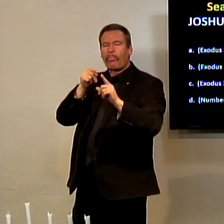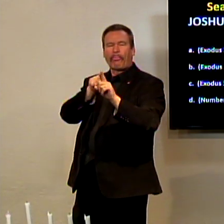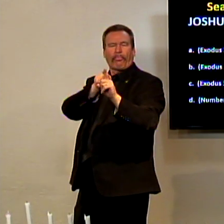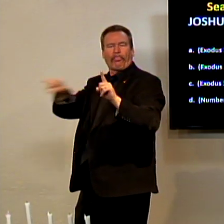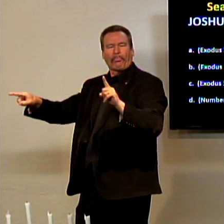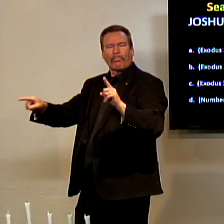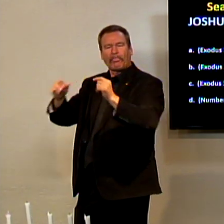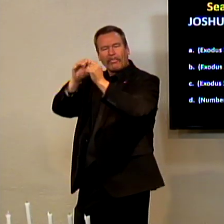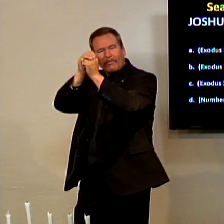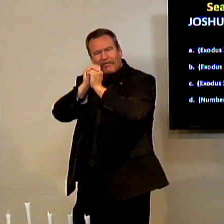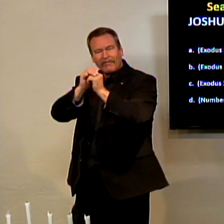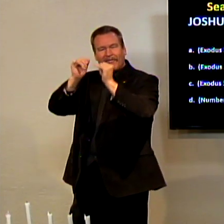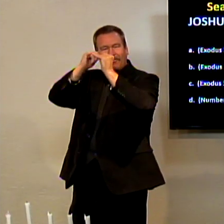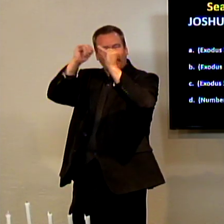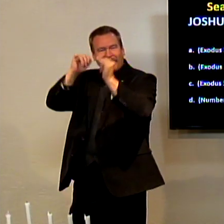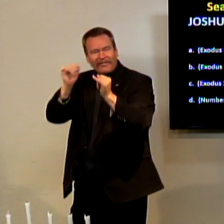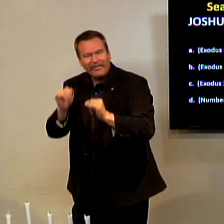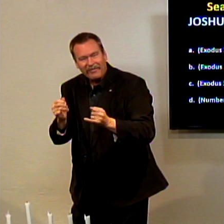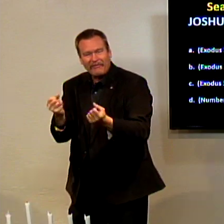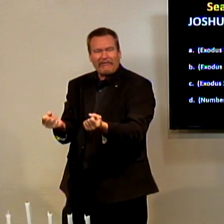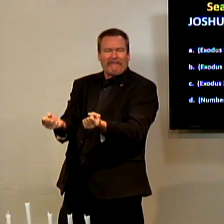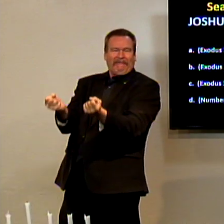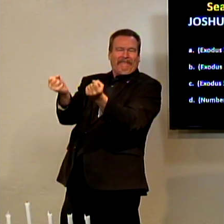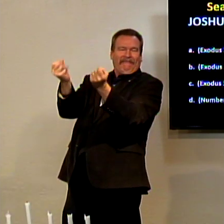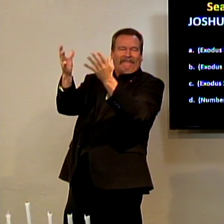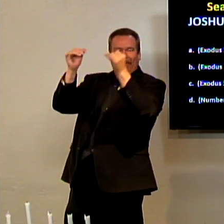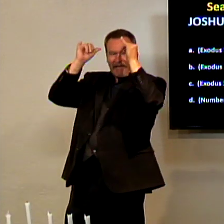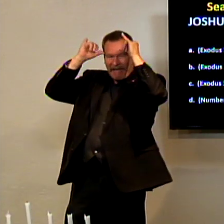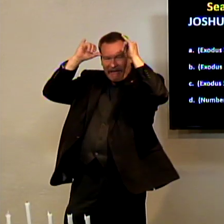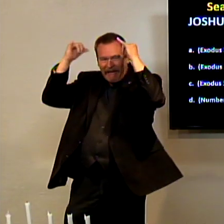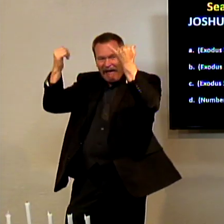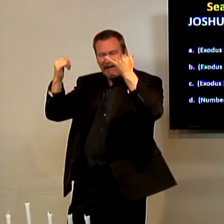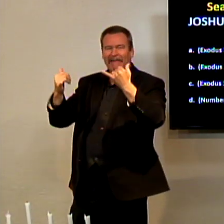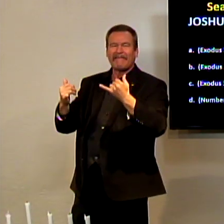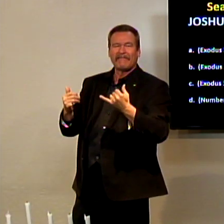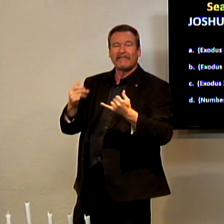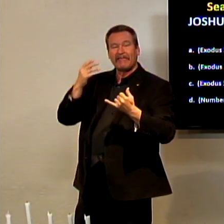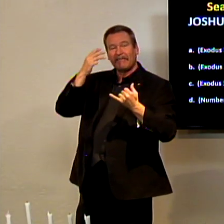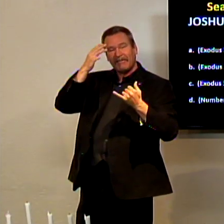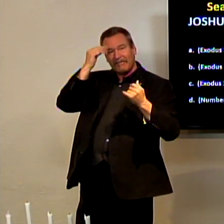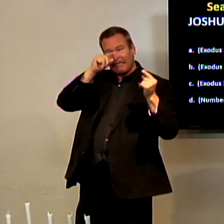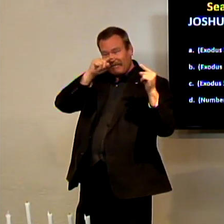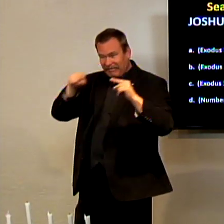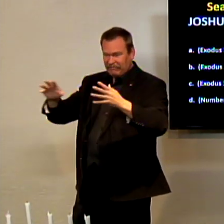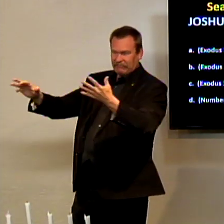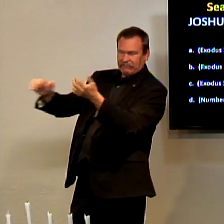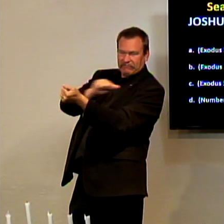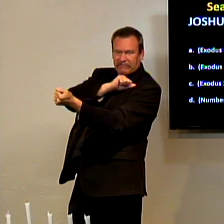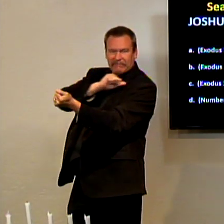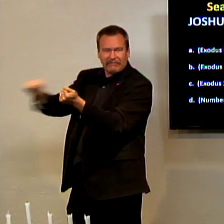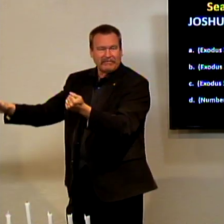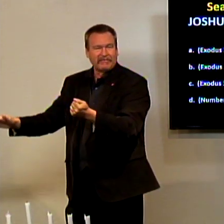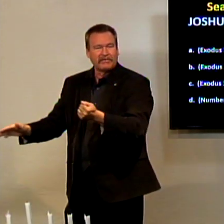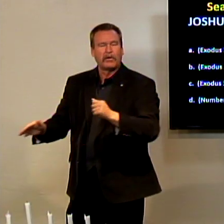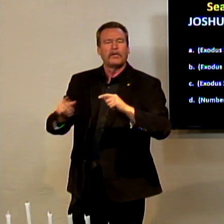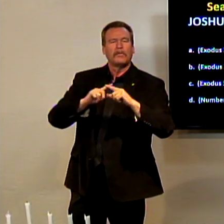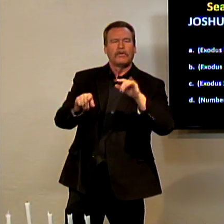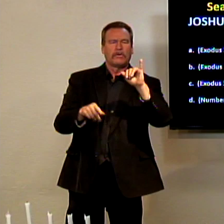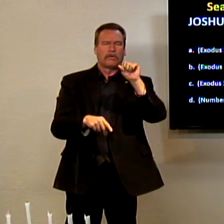They're sinning. They've fallen away to worshiping idols and offering sacrifices to a golden calf. And God came down